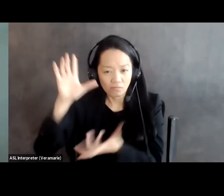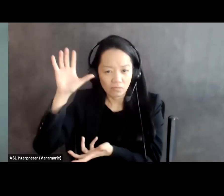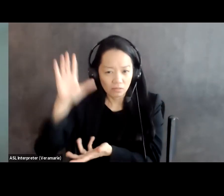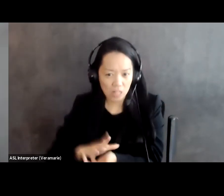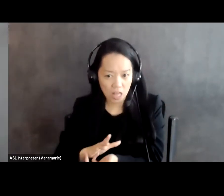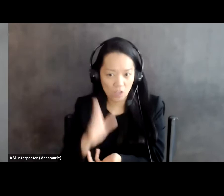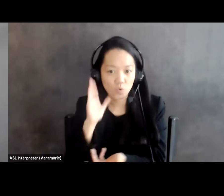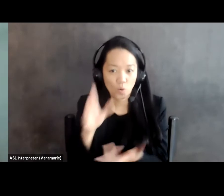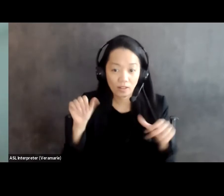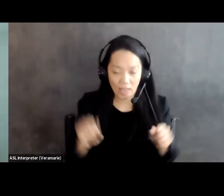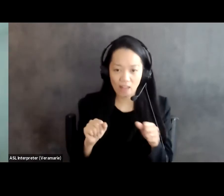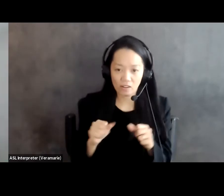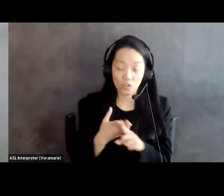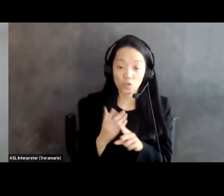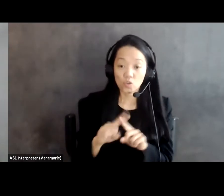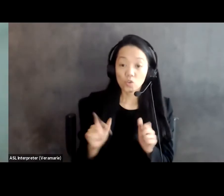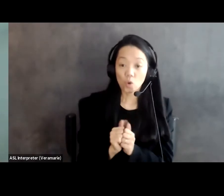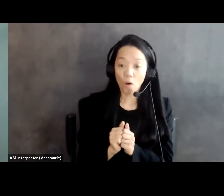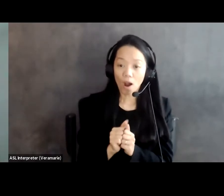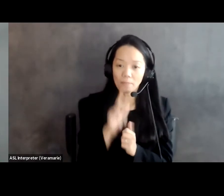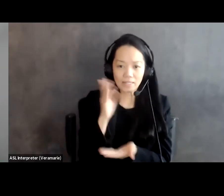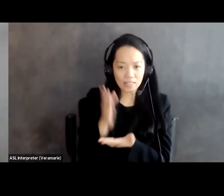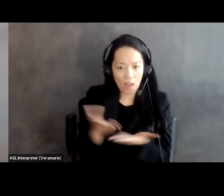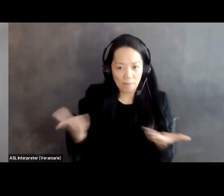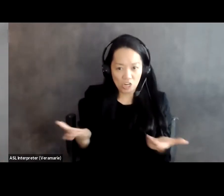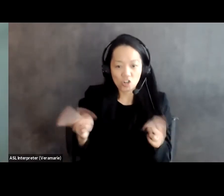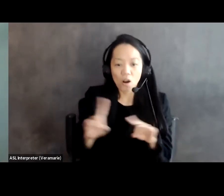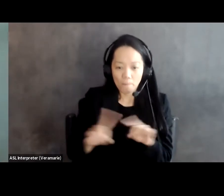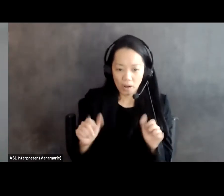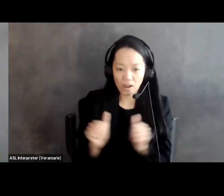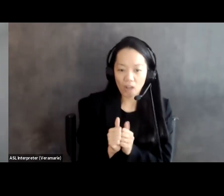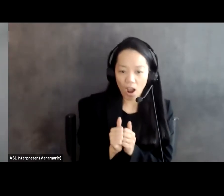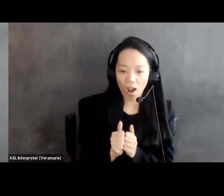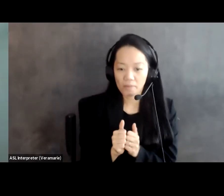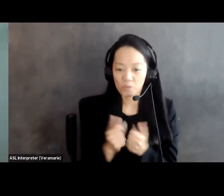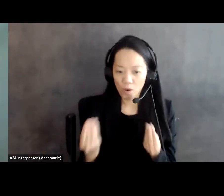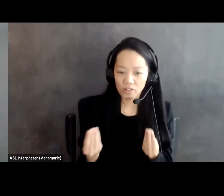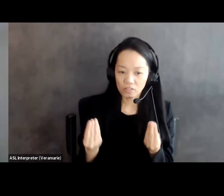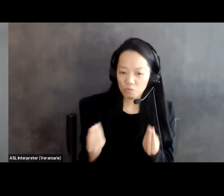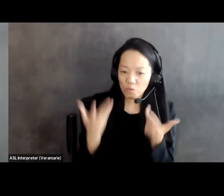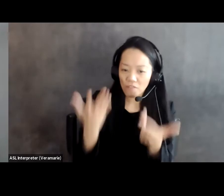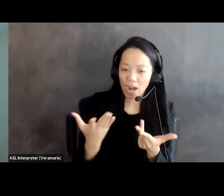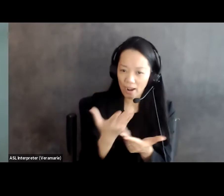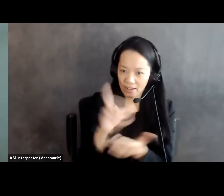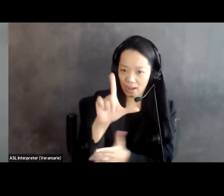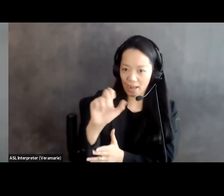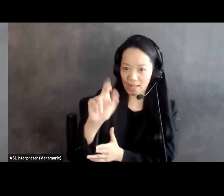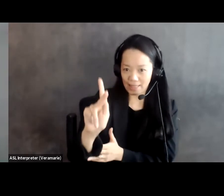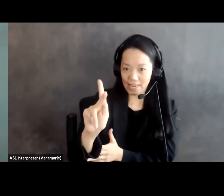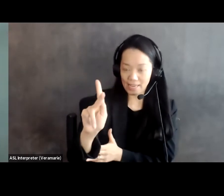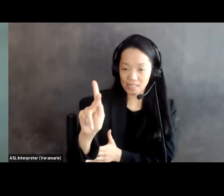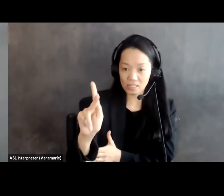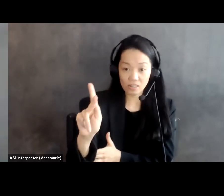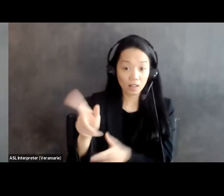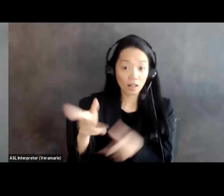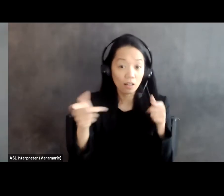have provided is I did provide a link that the moderator has shared